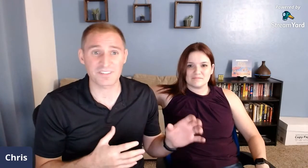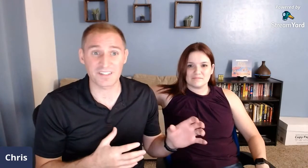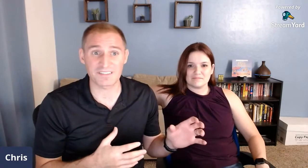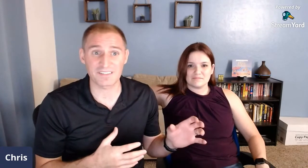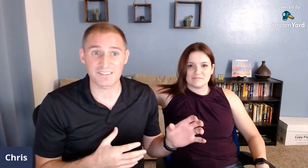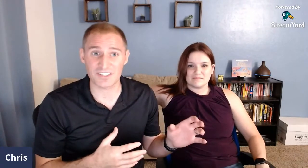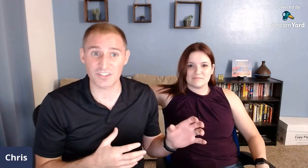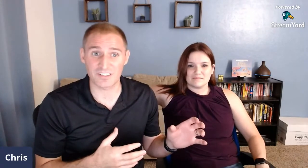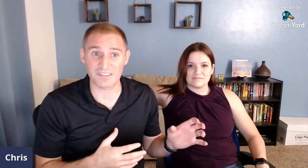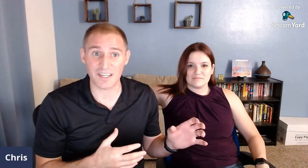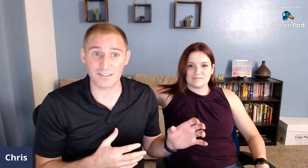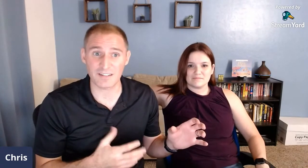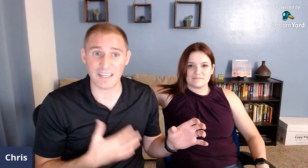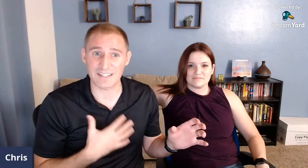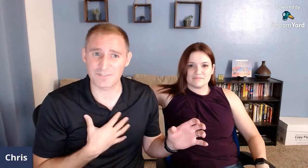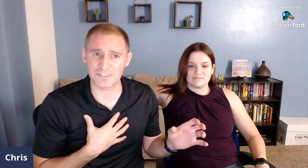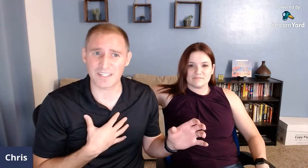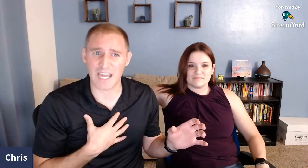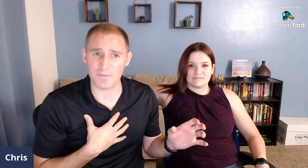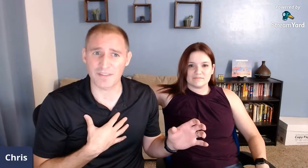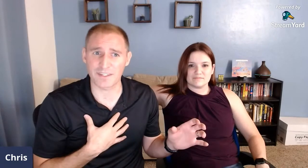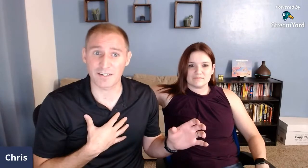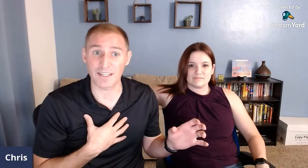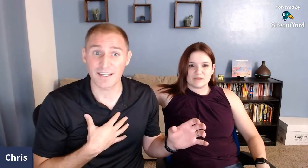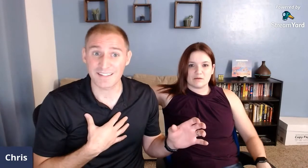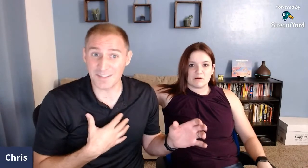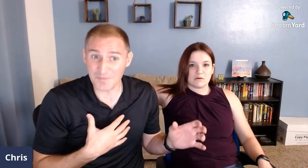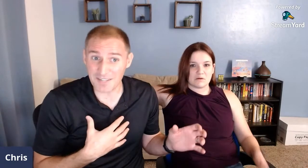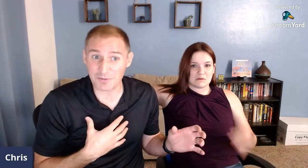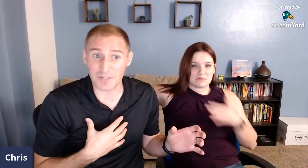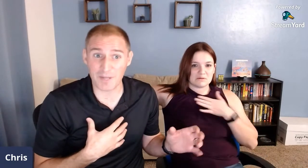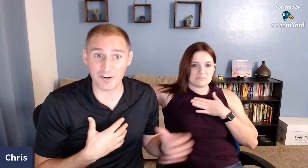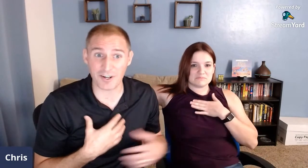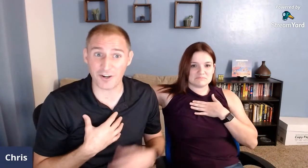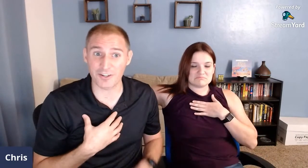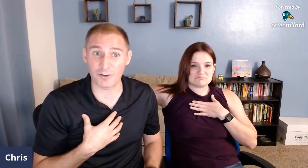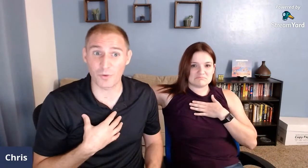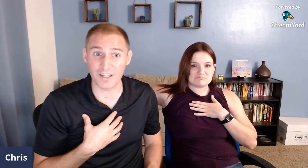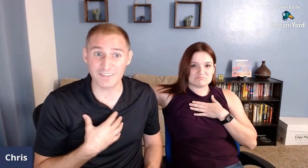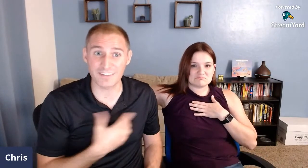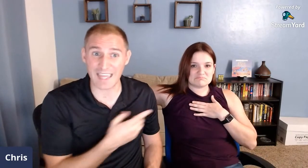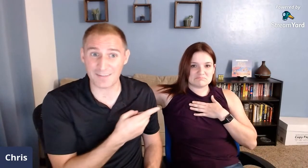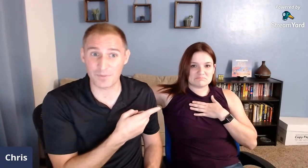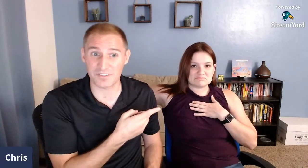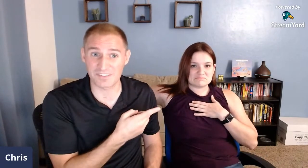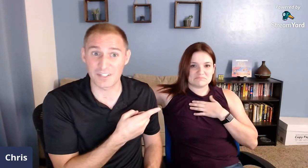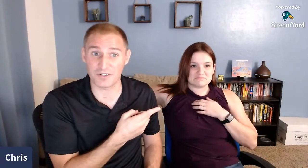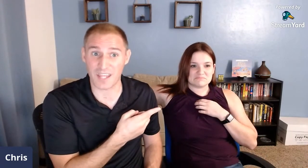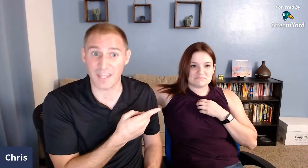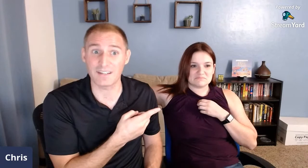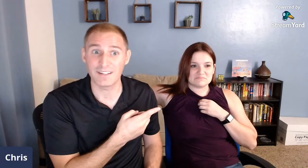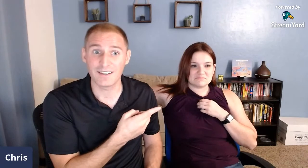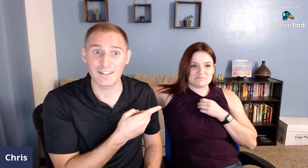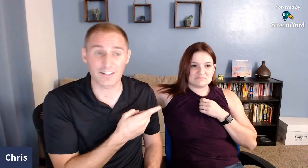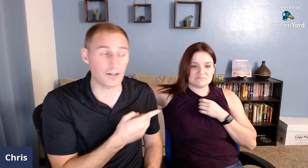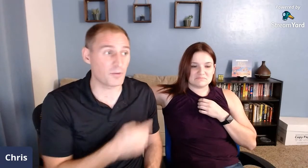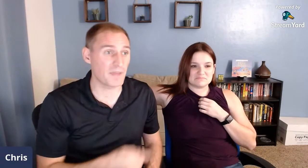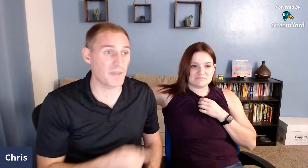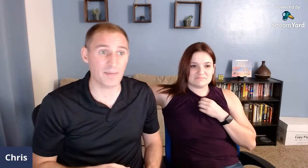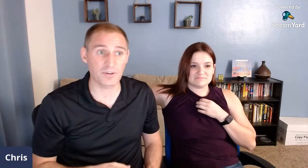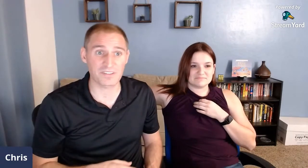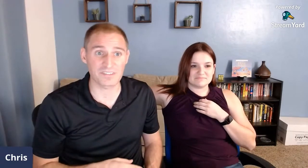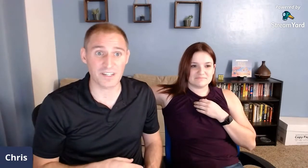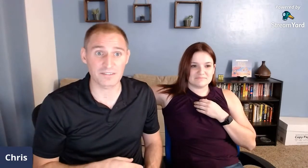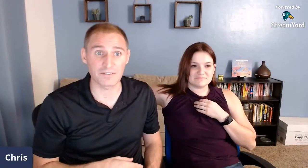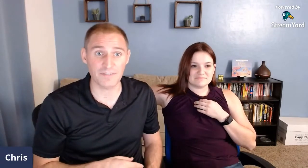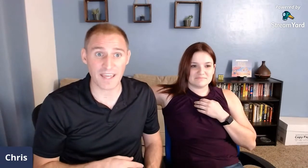that person is such a good signer, and it feels like I'm not there yet. Sometimes we're comparing our year 1 to that person's year 10. Like, oh man,